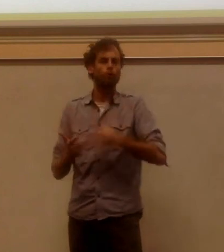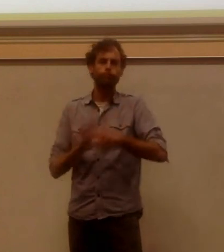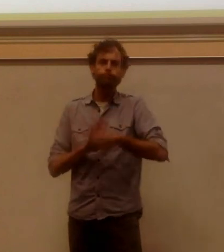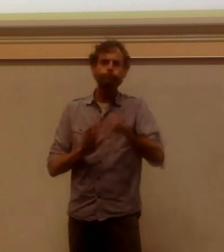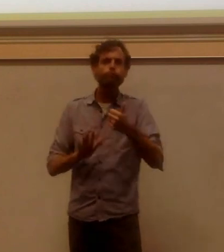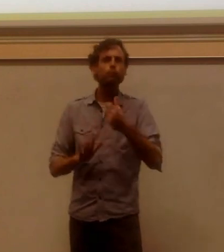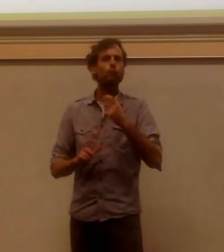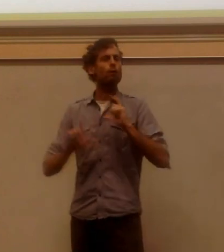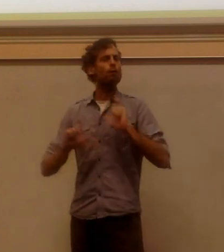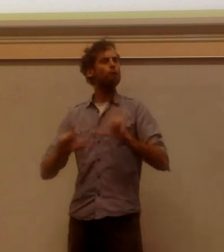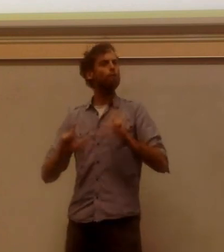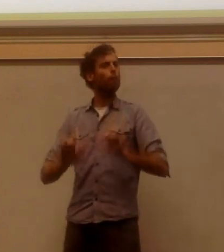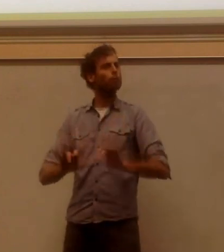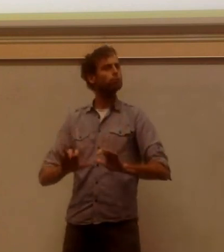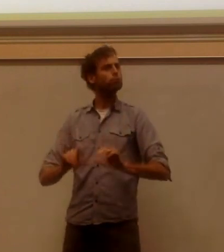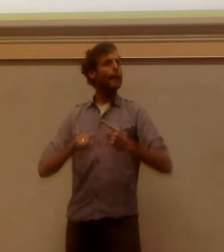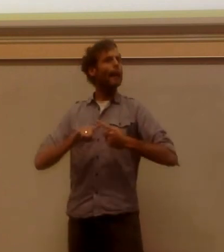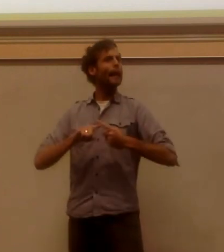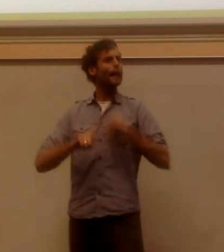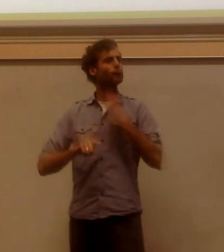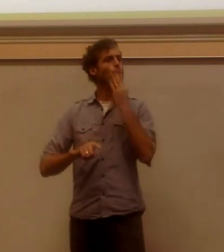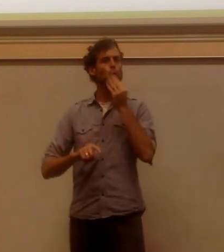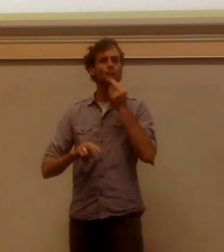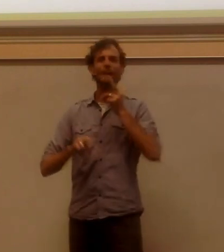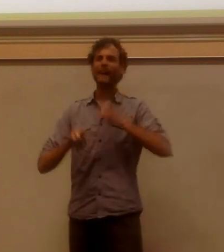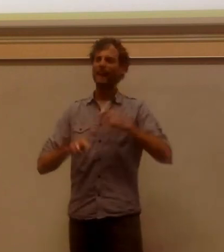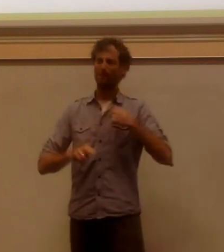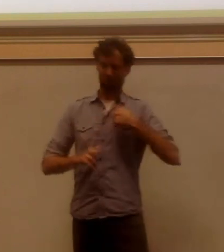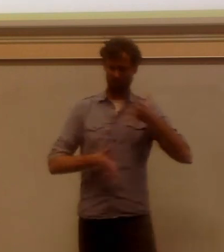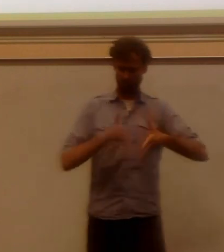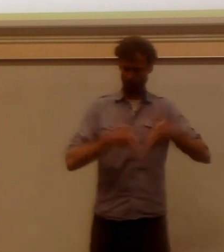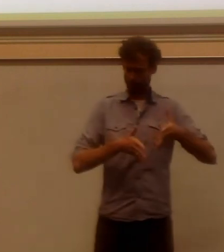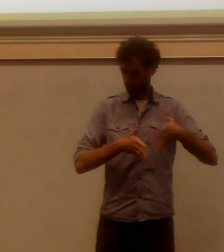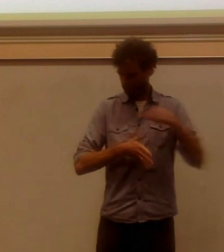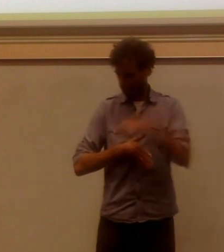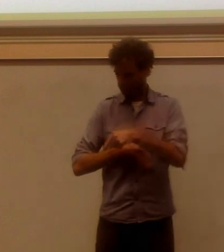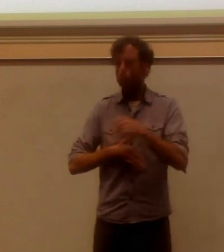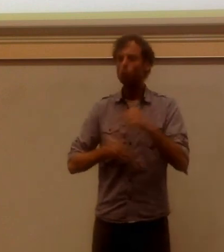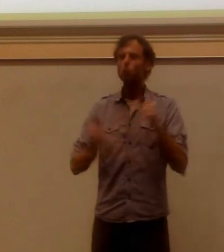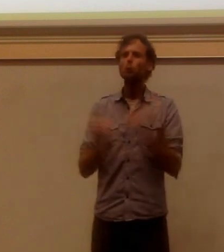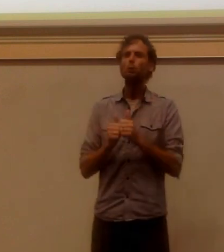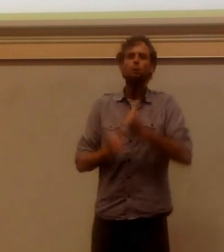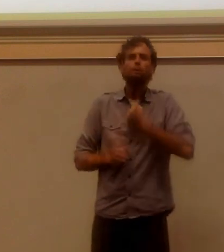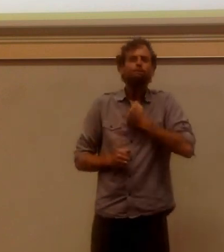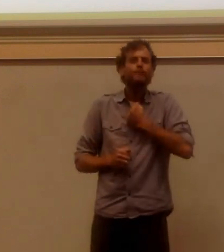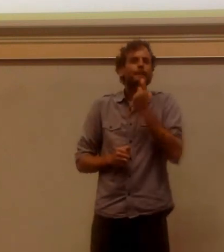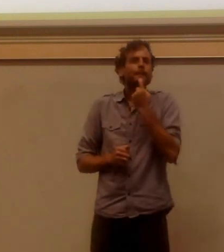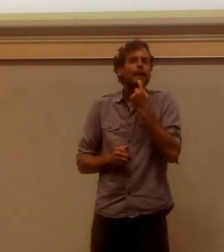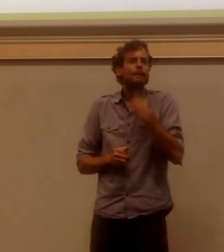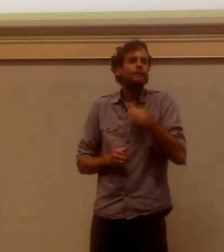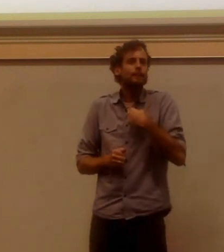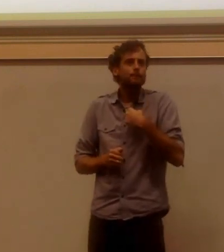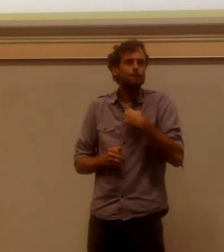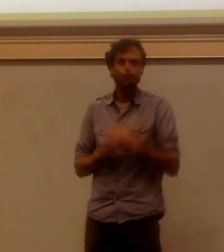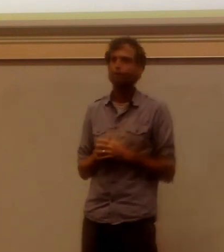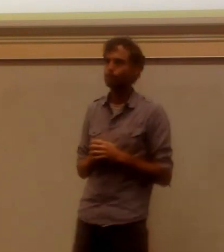So it seems that text relay services are appropriate for perhaps deaf people who are comfortable with their own level of English literacy